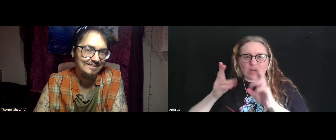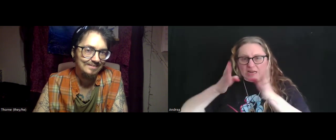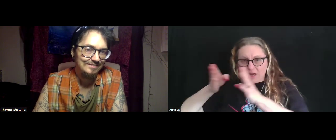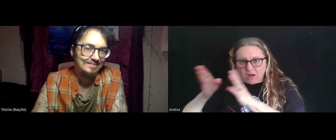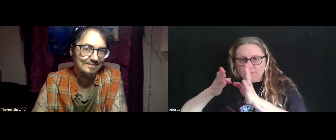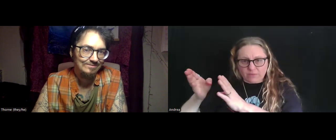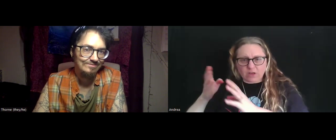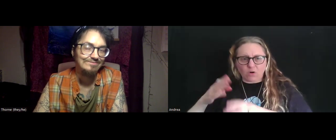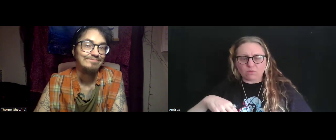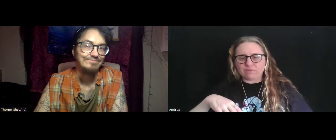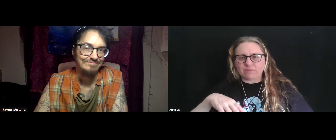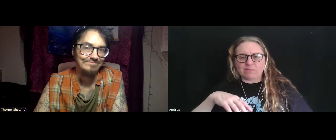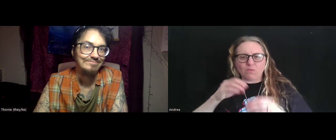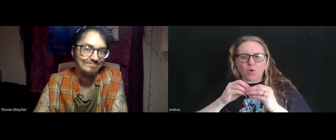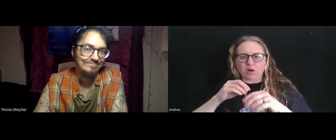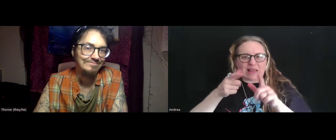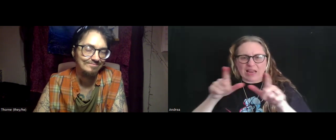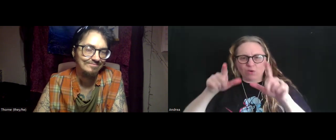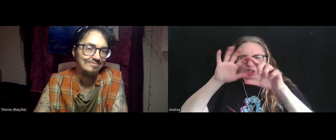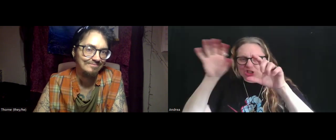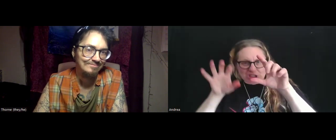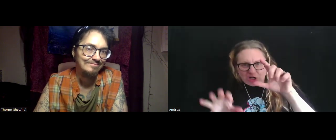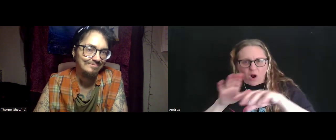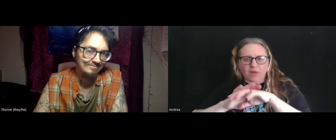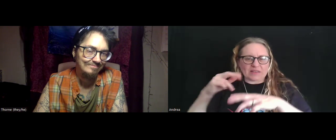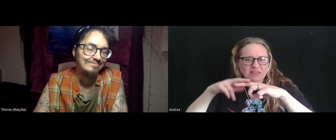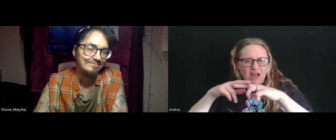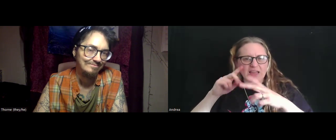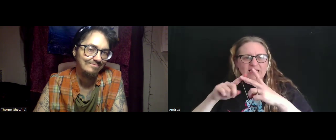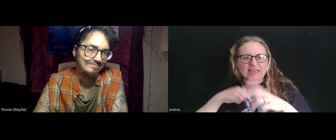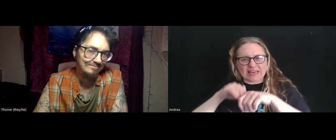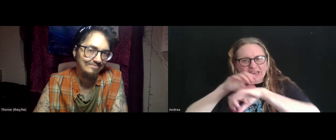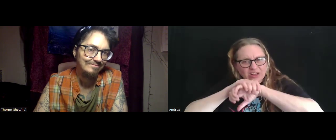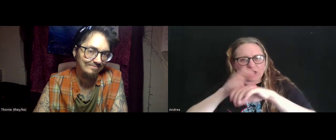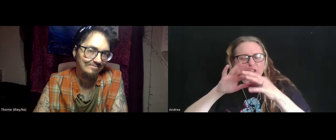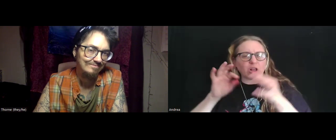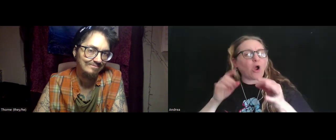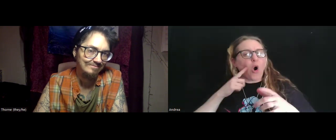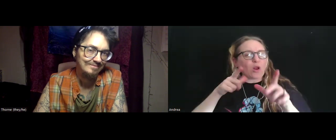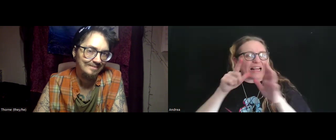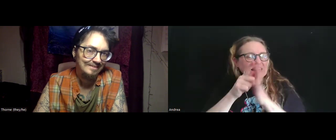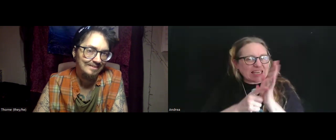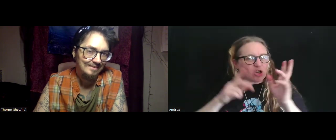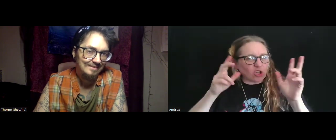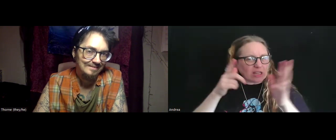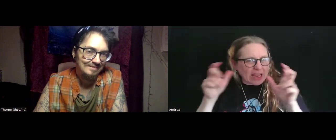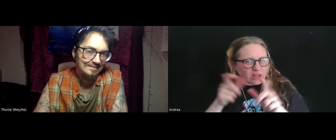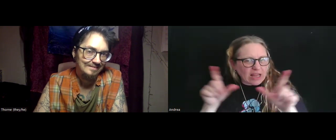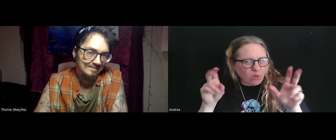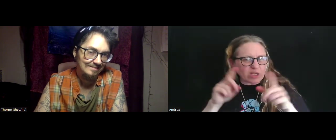very more language, on the slide and in English, and like or like legal language